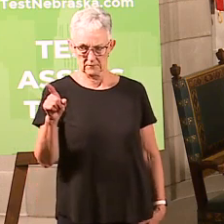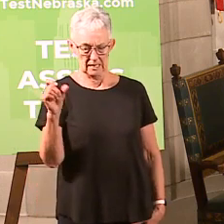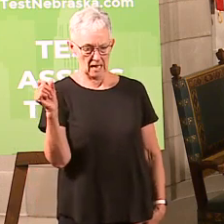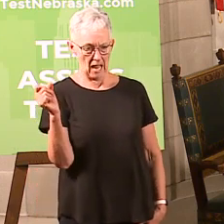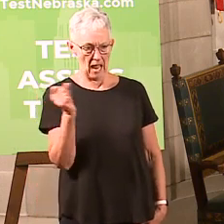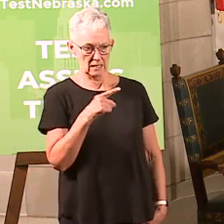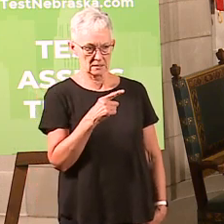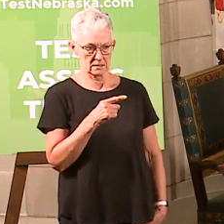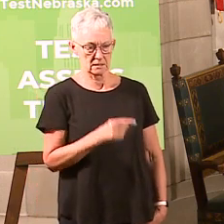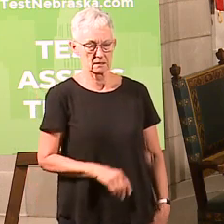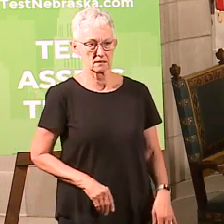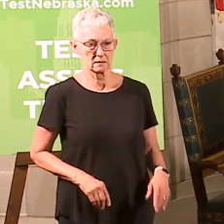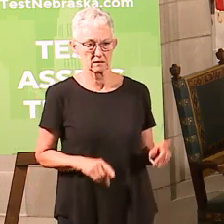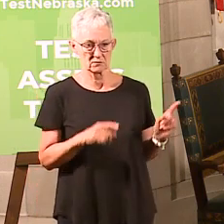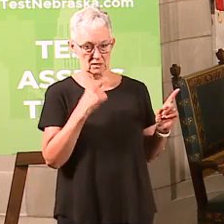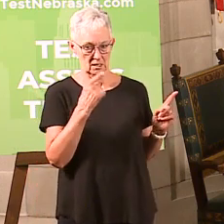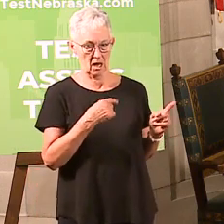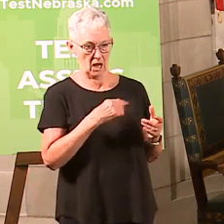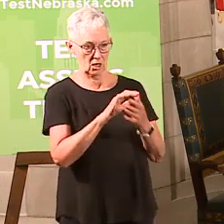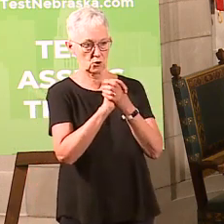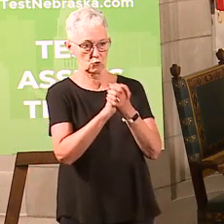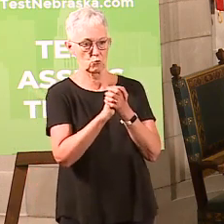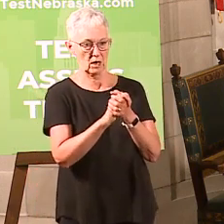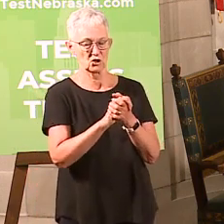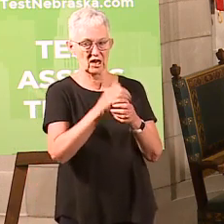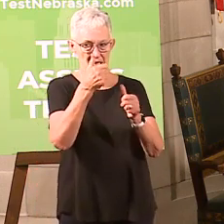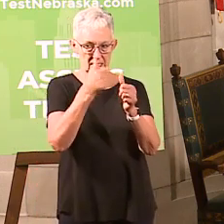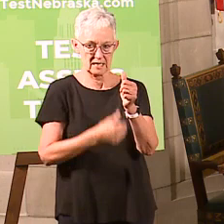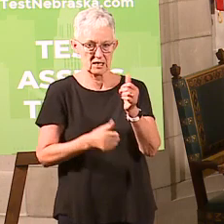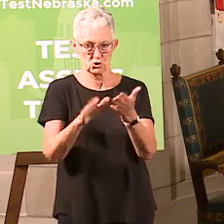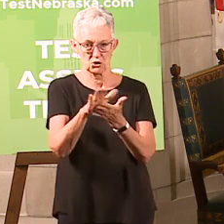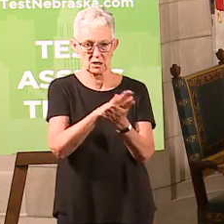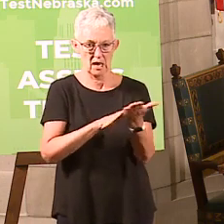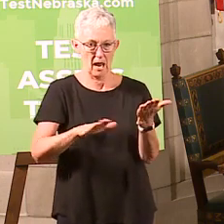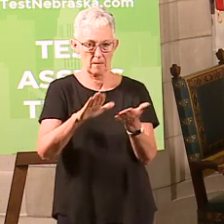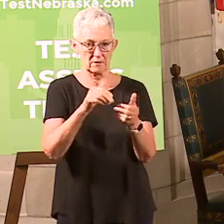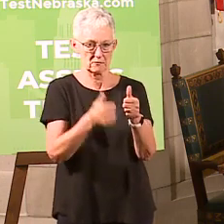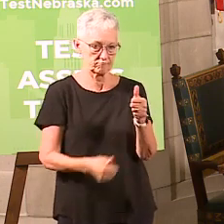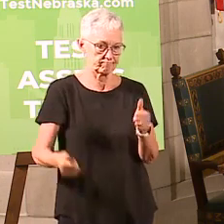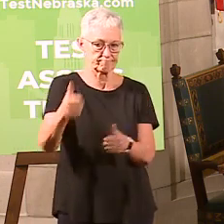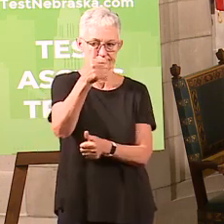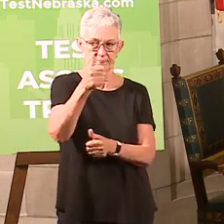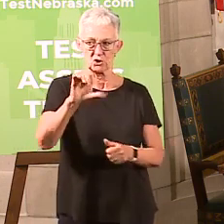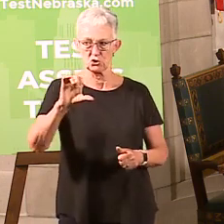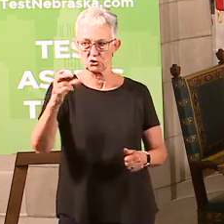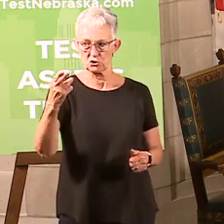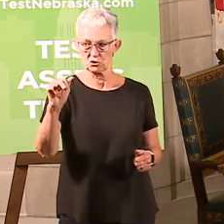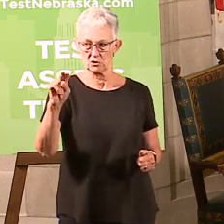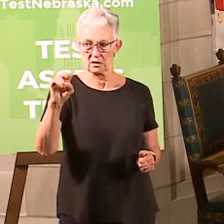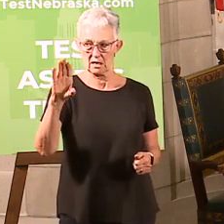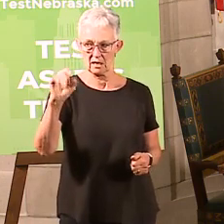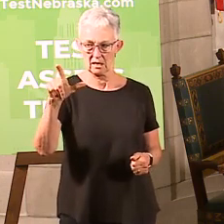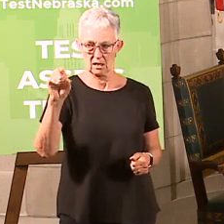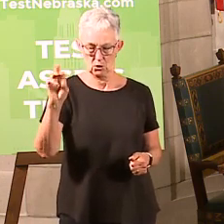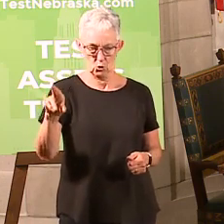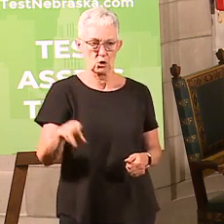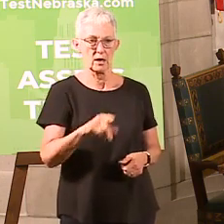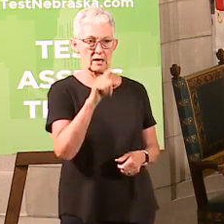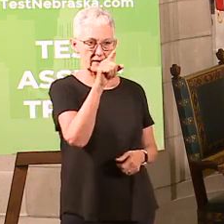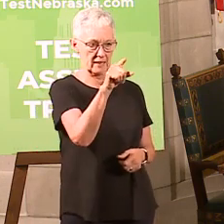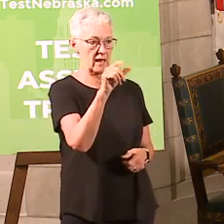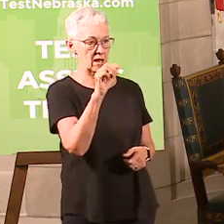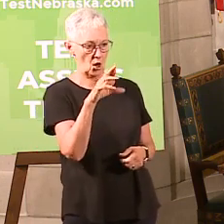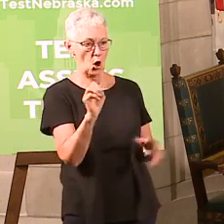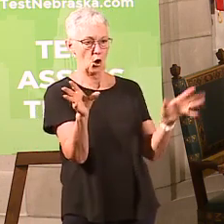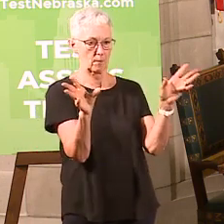would congratulate the chancellors who are leading this effort on every one of our campuses, as well as all of the departmental leadership that's working through